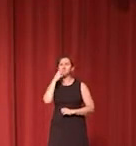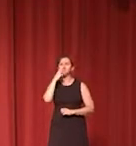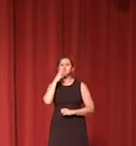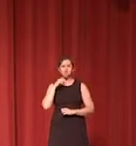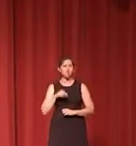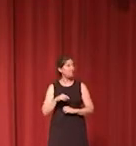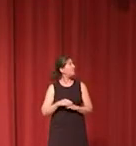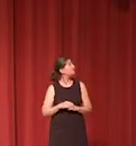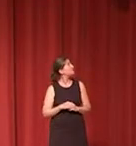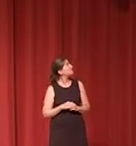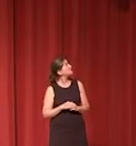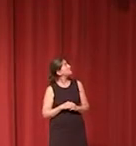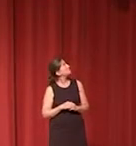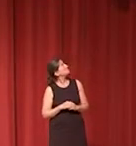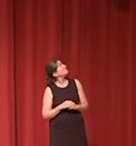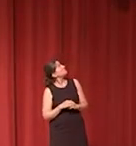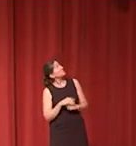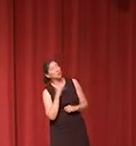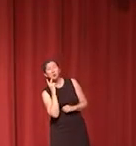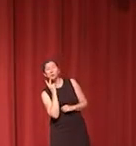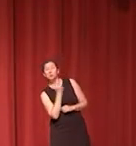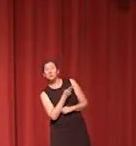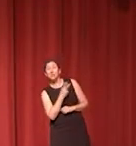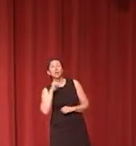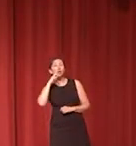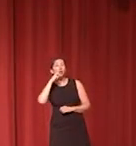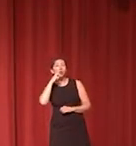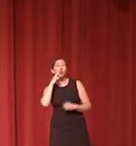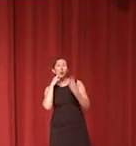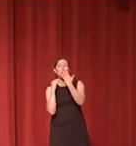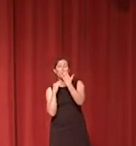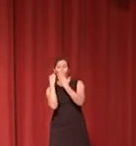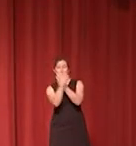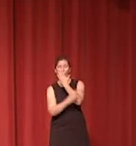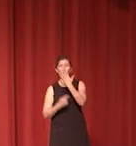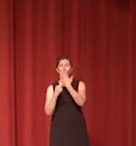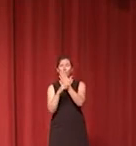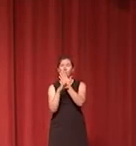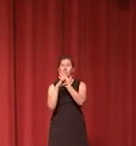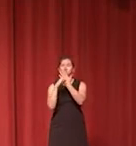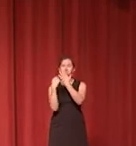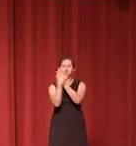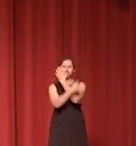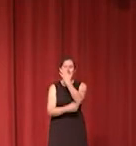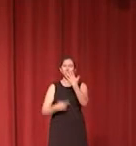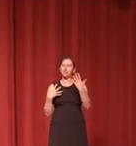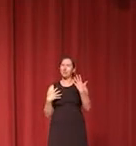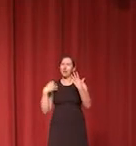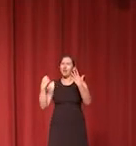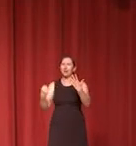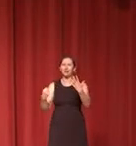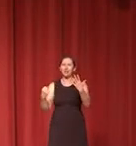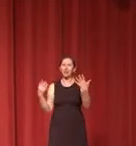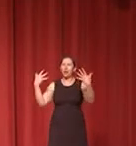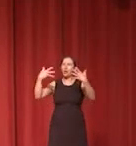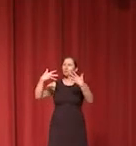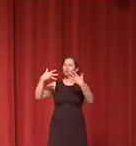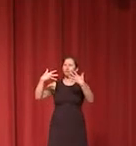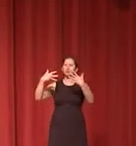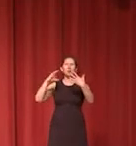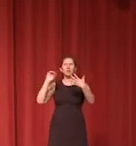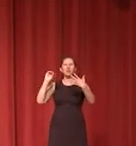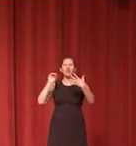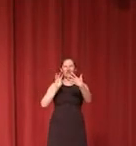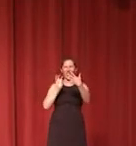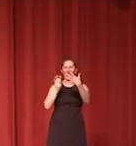close, the nerve cells or neurons are healthy, and there's no protein buildups between the nerve cells. On this side, we